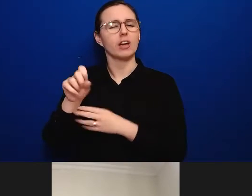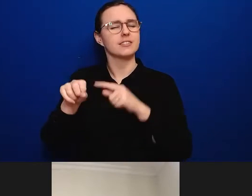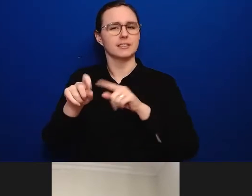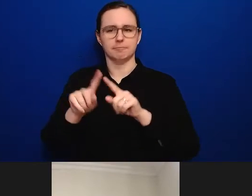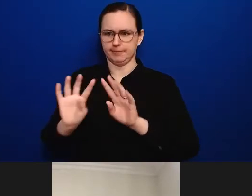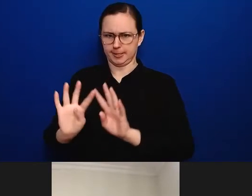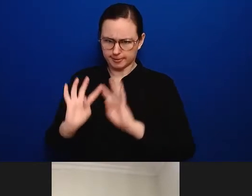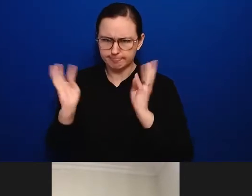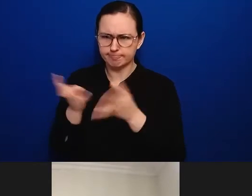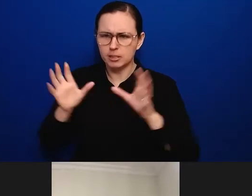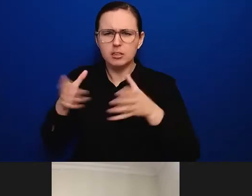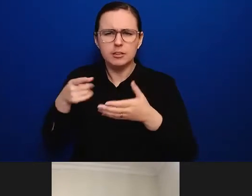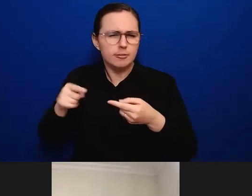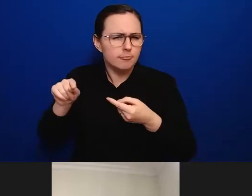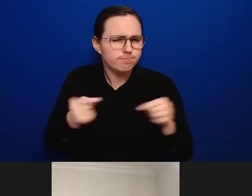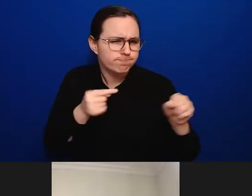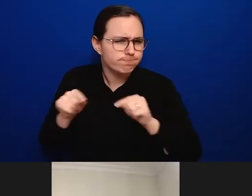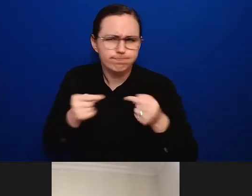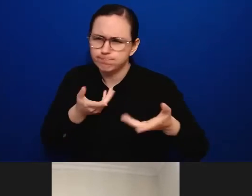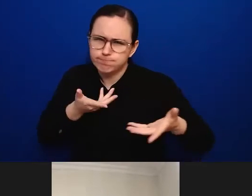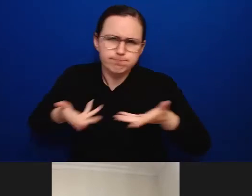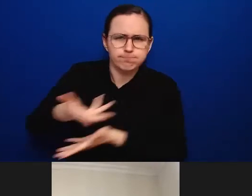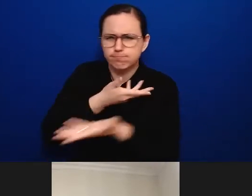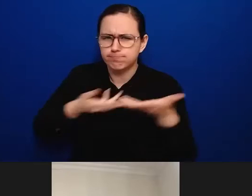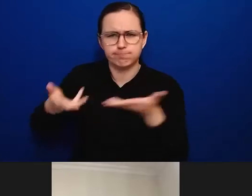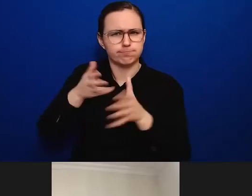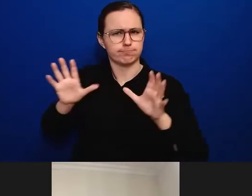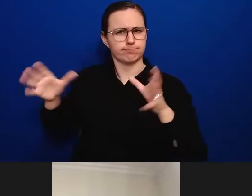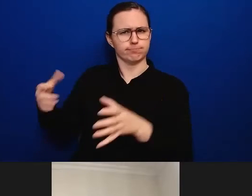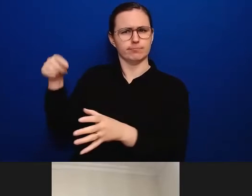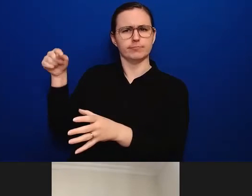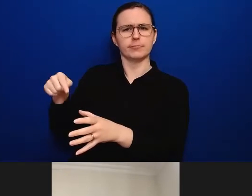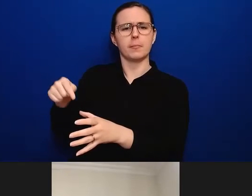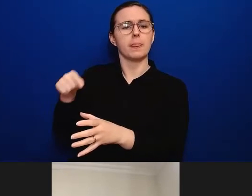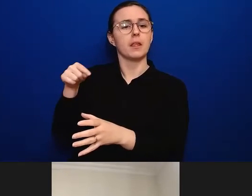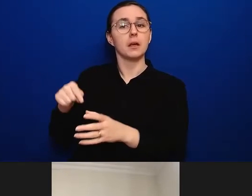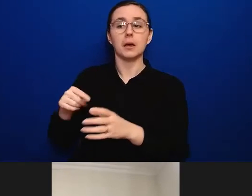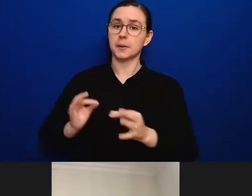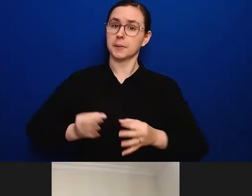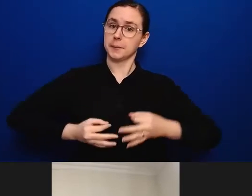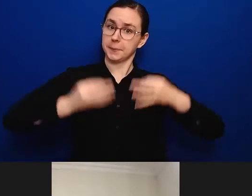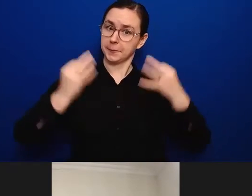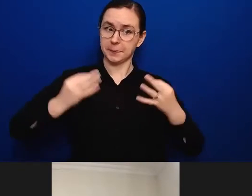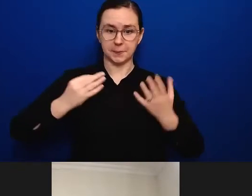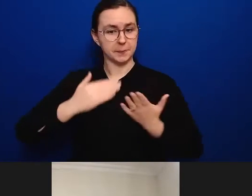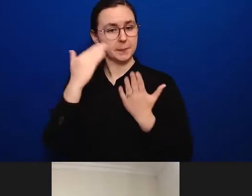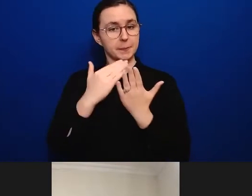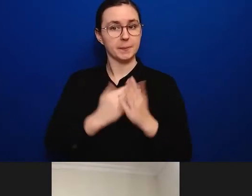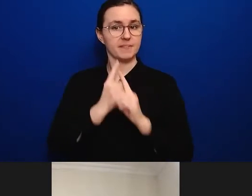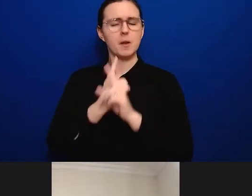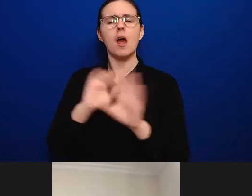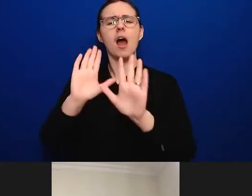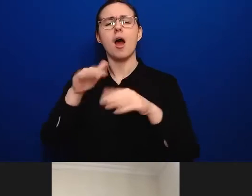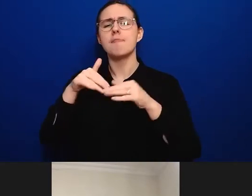more informal, is a platform for youth with disabilities to be united, to exchange,